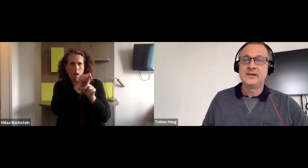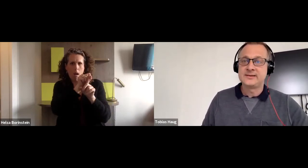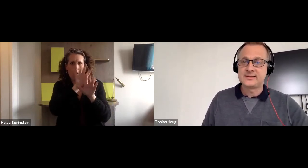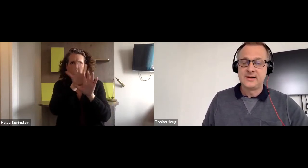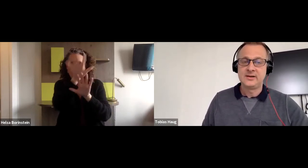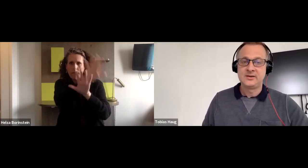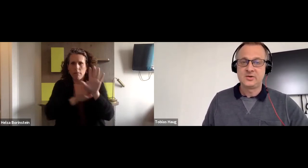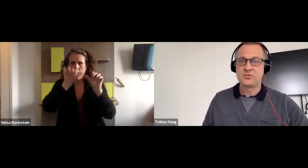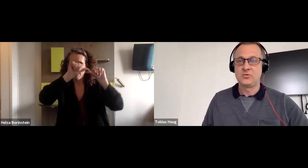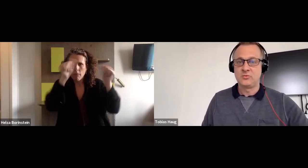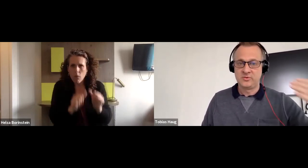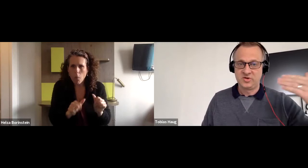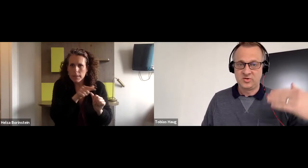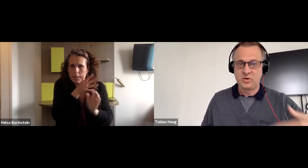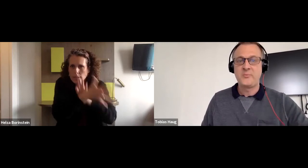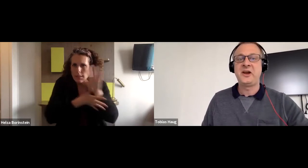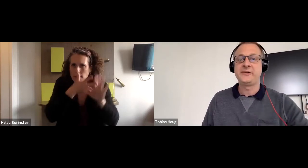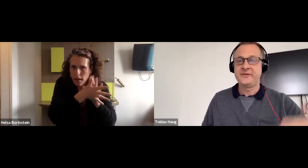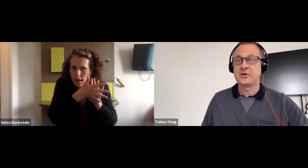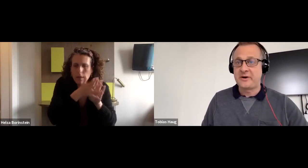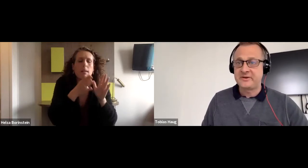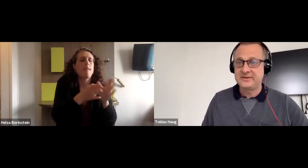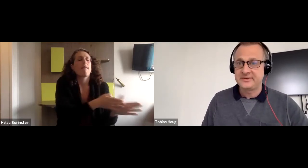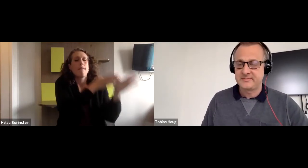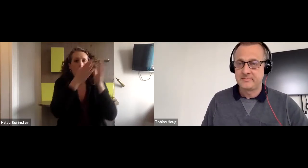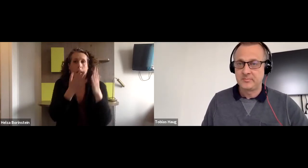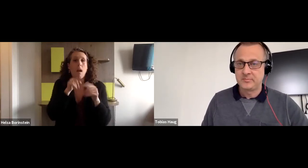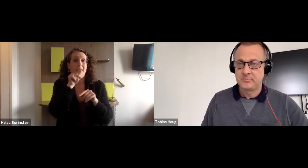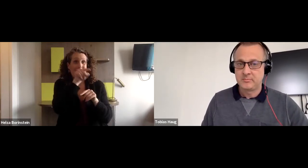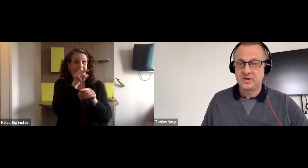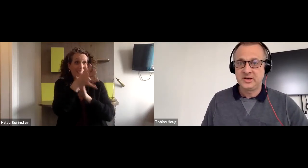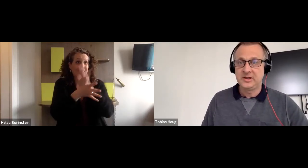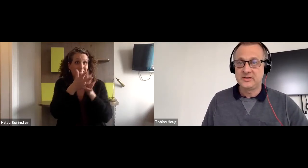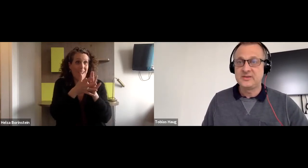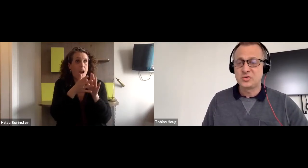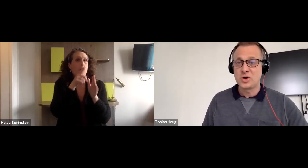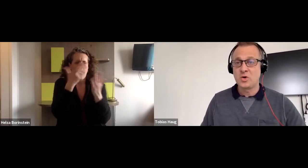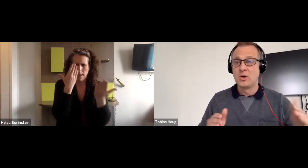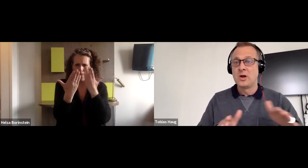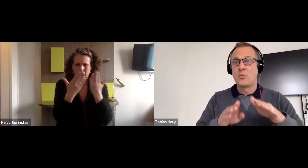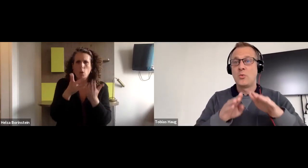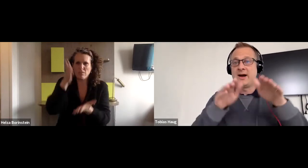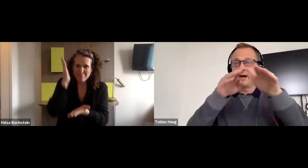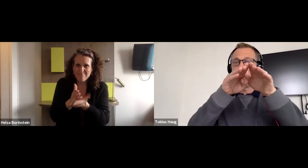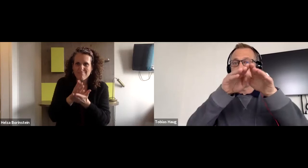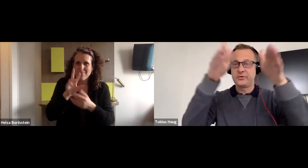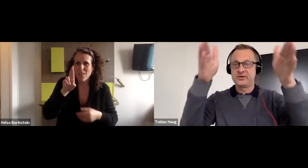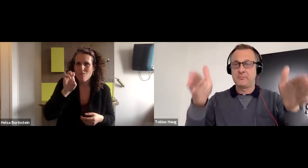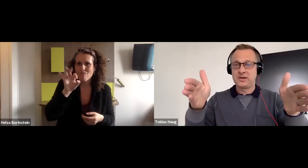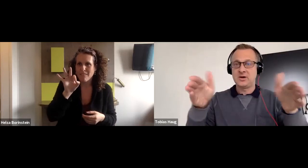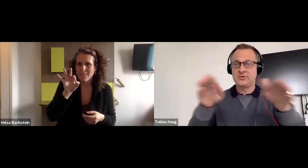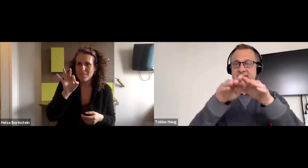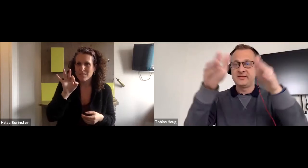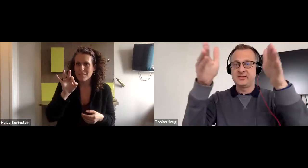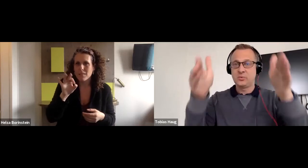It needs to compare it with a reference, meaning it needs to know why house, for